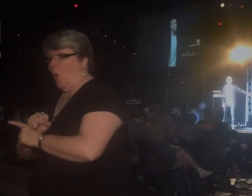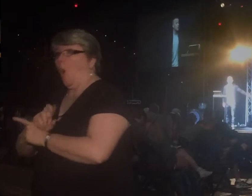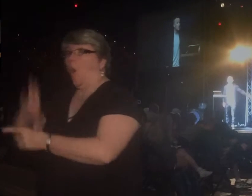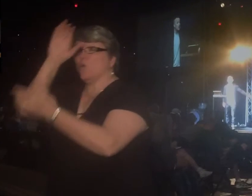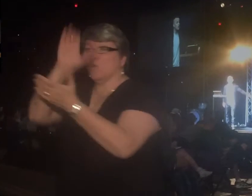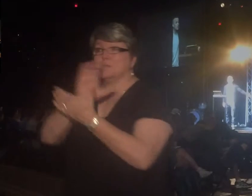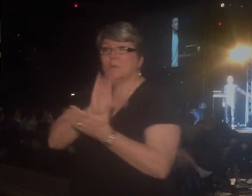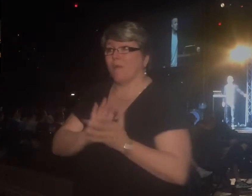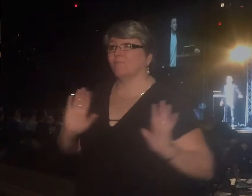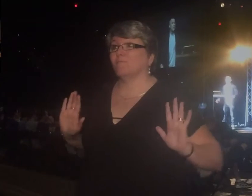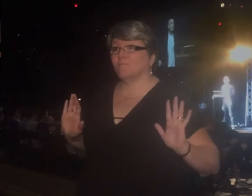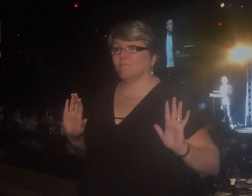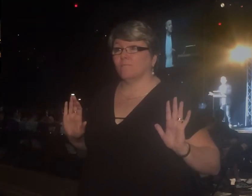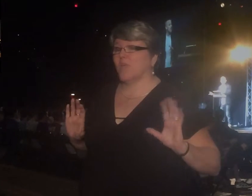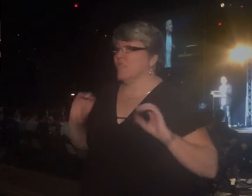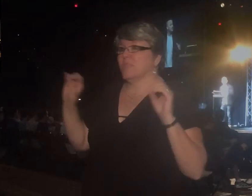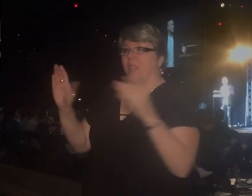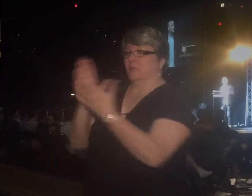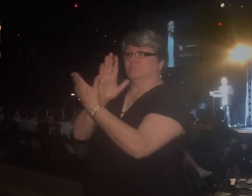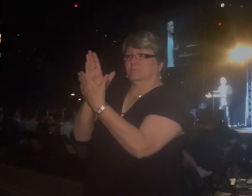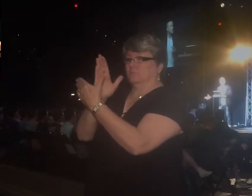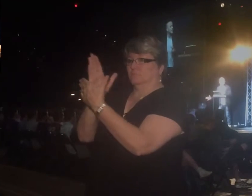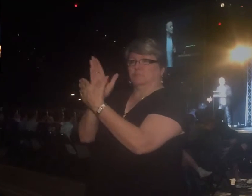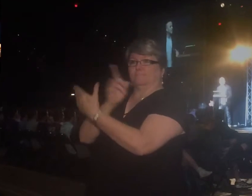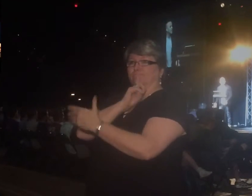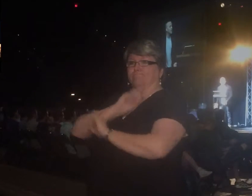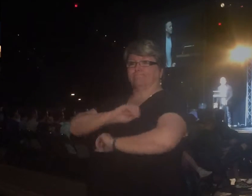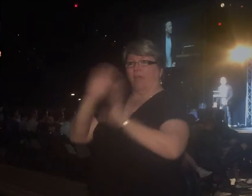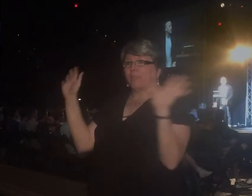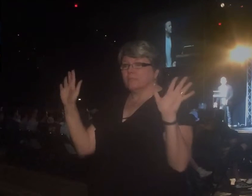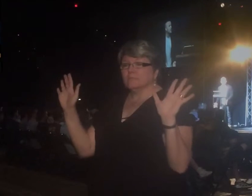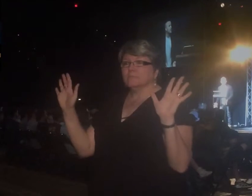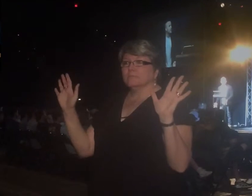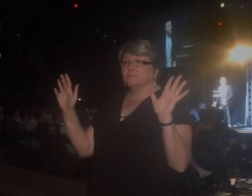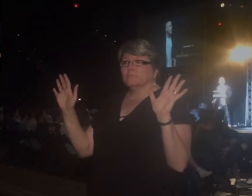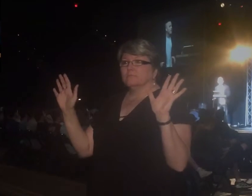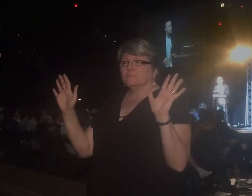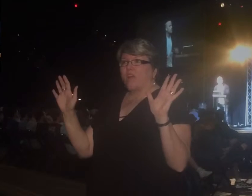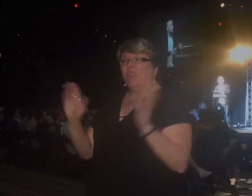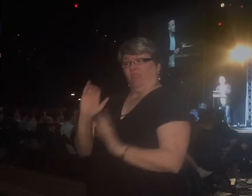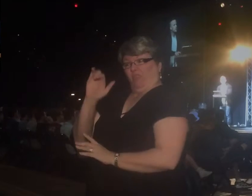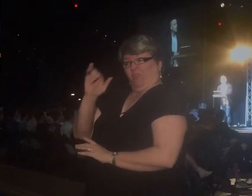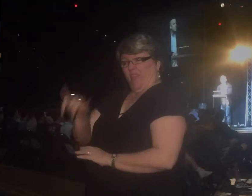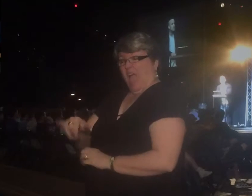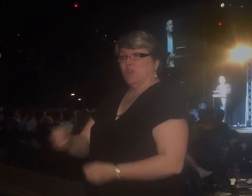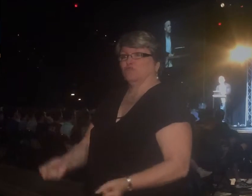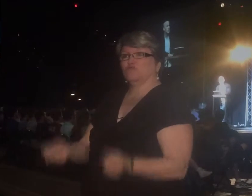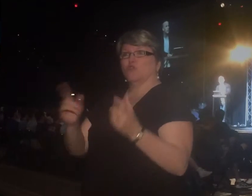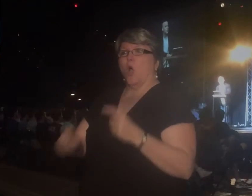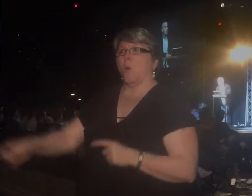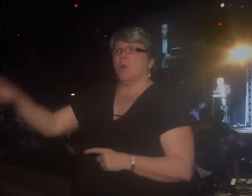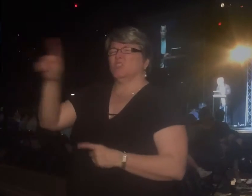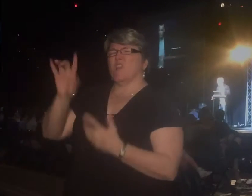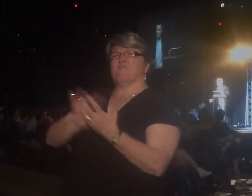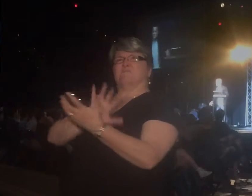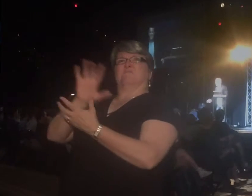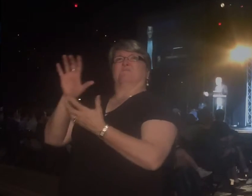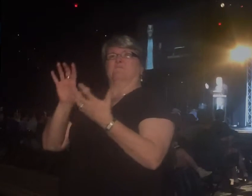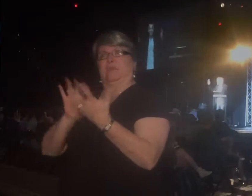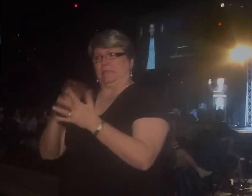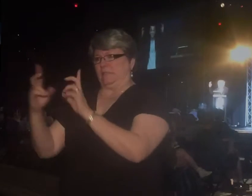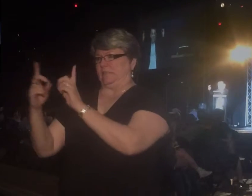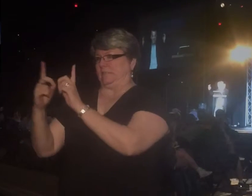sister or you're husband and wife. There's not this intermediate thing. And that's where so much of you